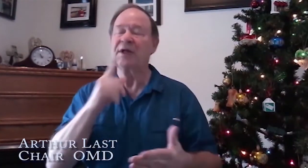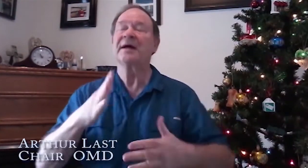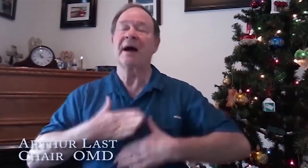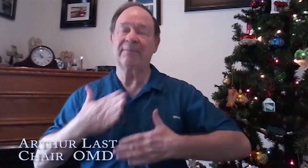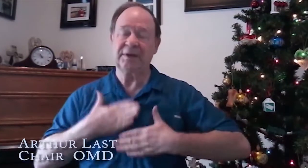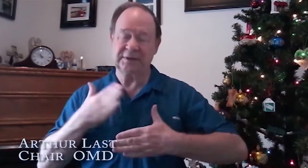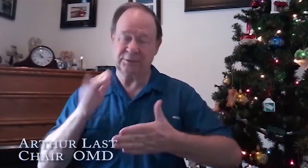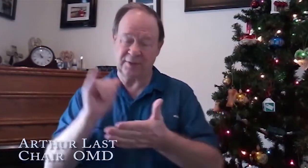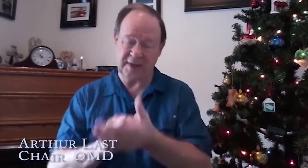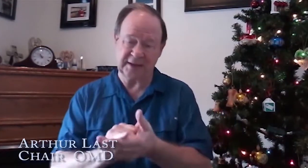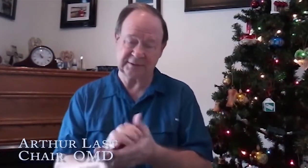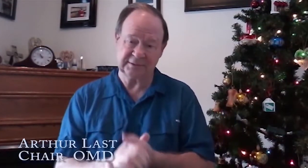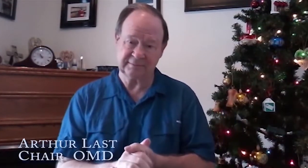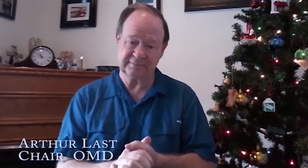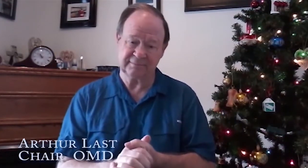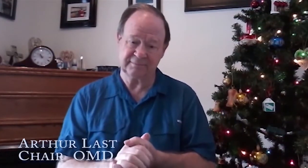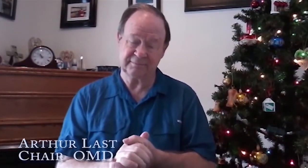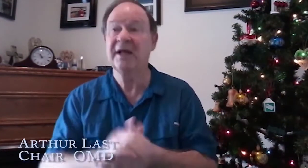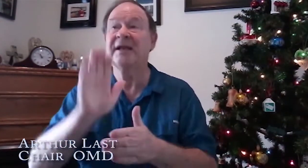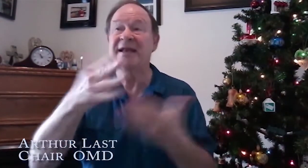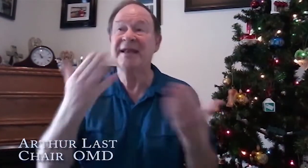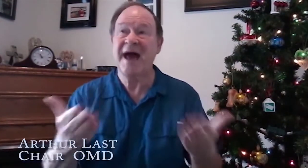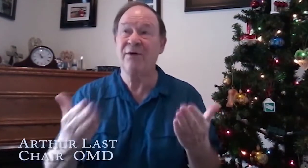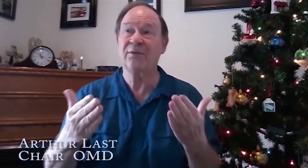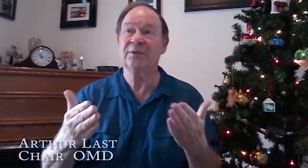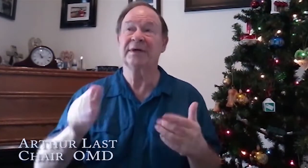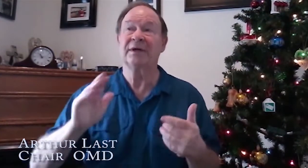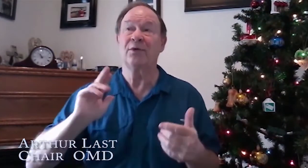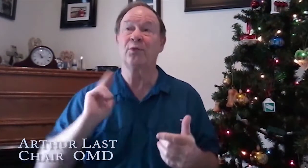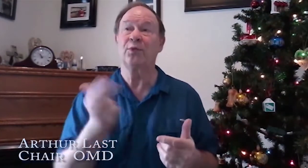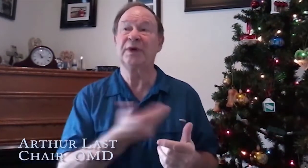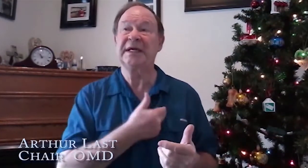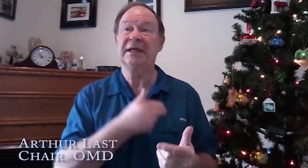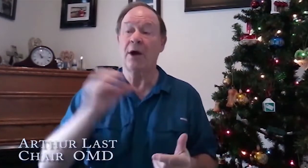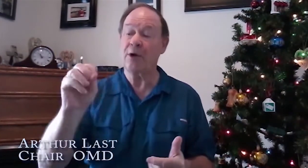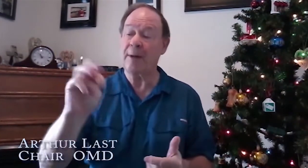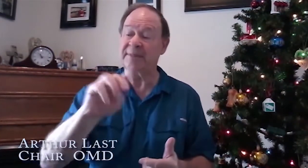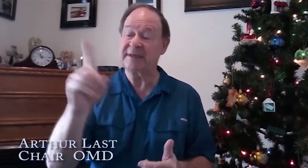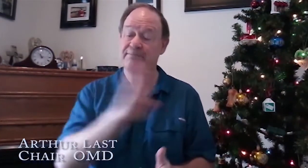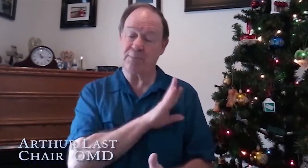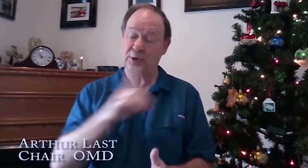at BRCCED. We at OMD are...